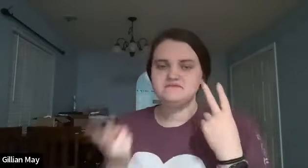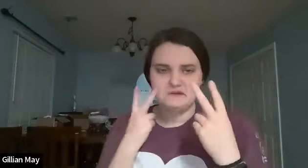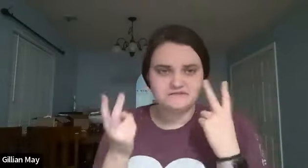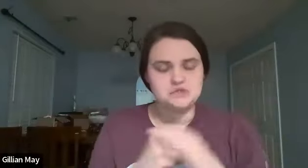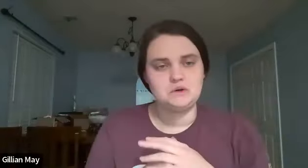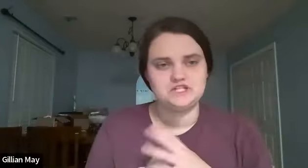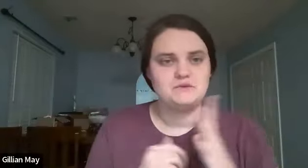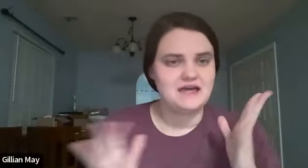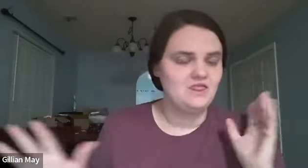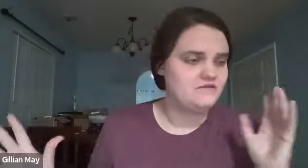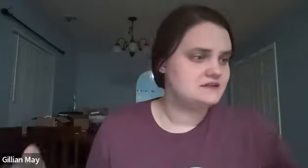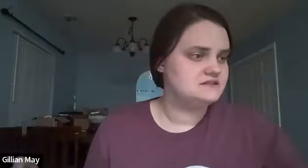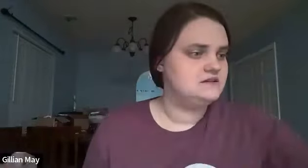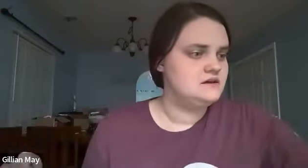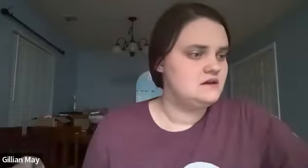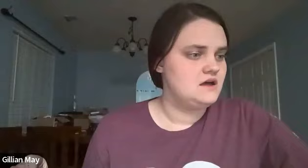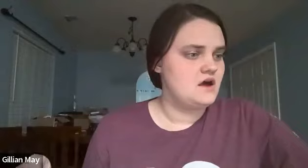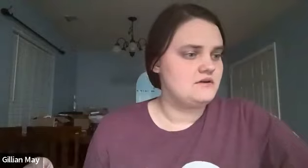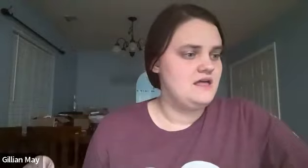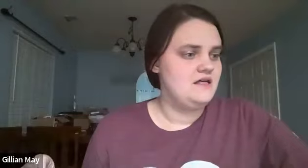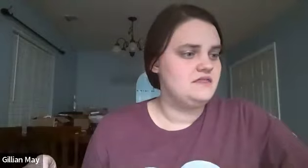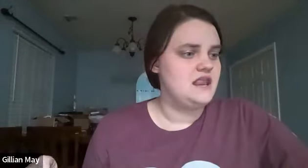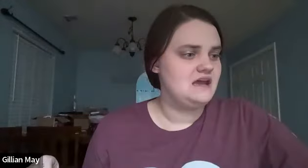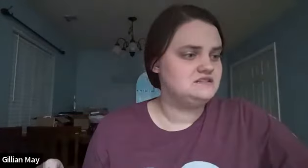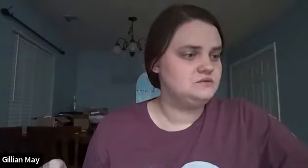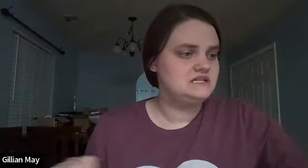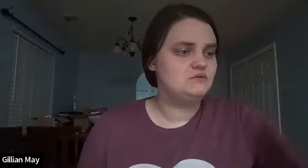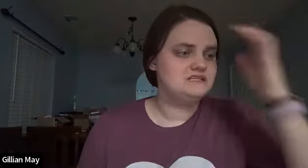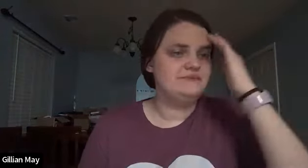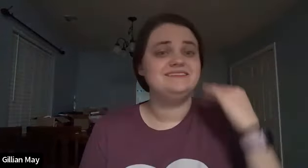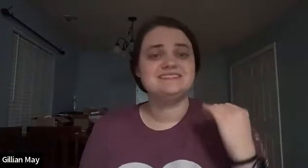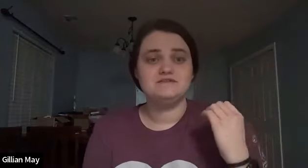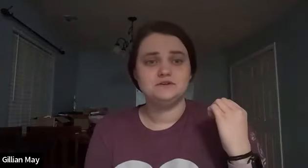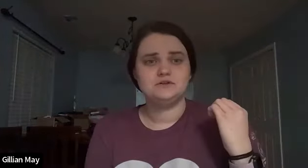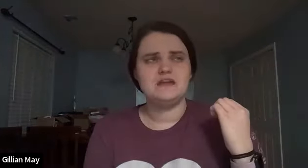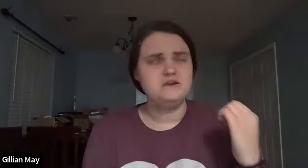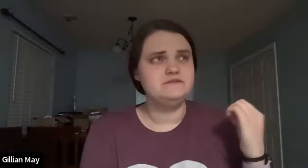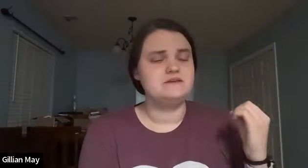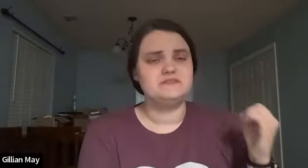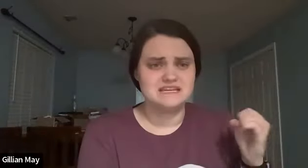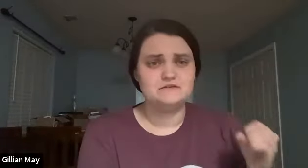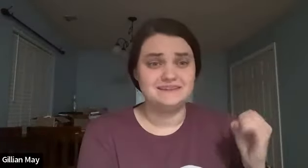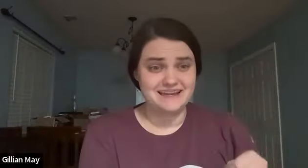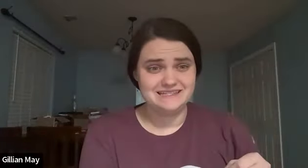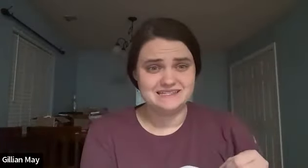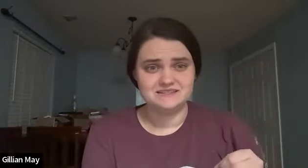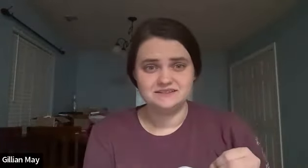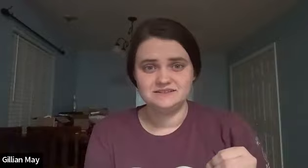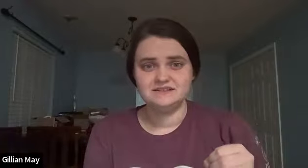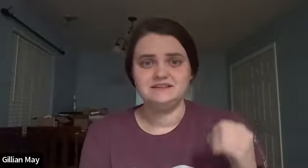Very visual, which is why I love that. All right. The next one is going to be the sign for, I think we've done it, but the sign for lights, like